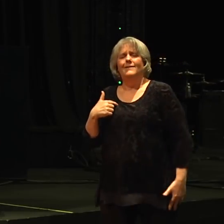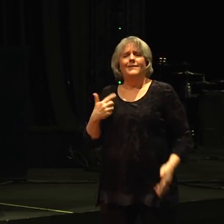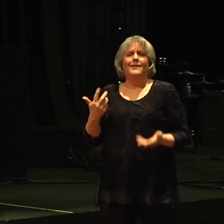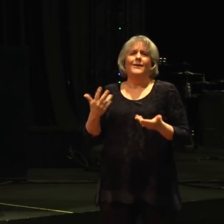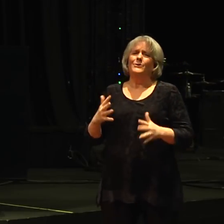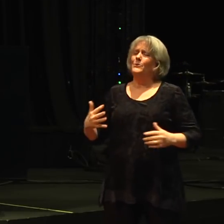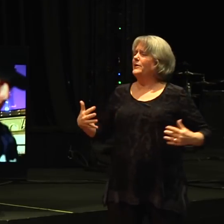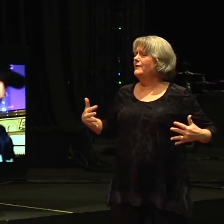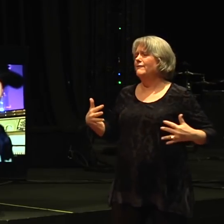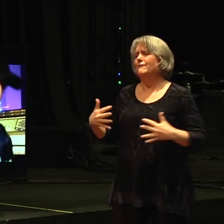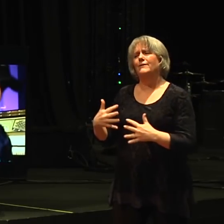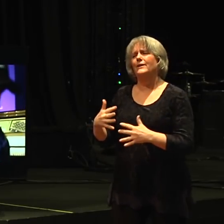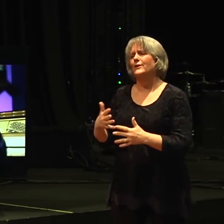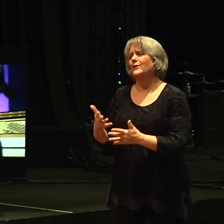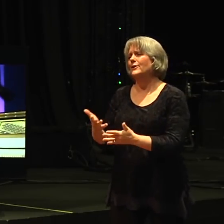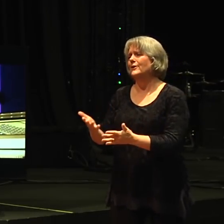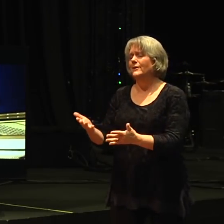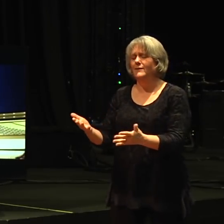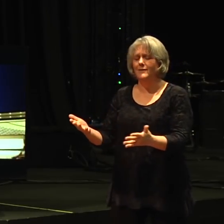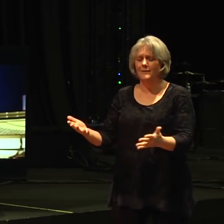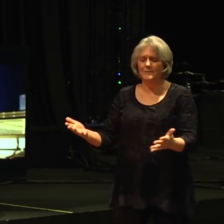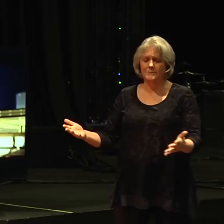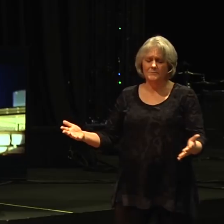wanna fear the storm.